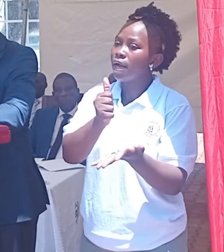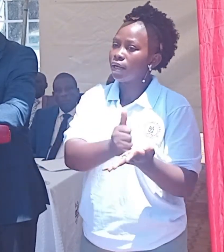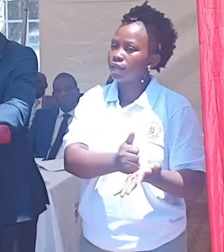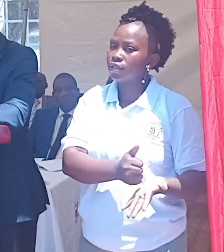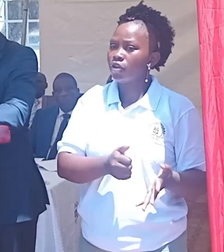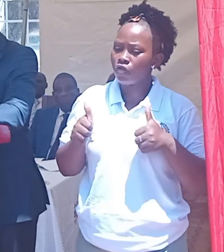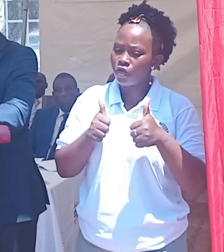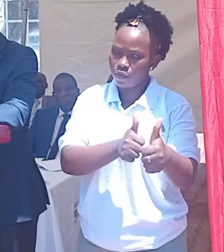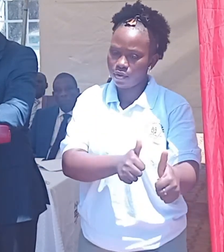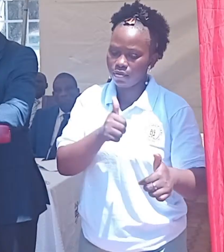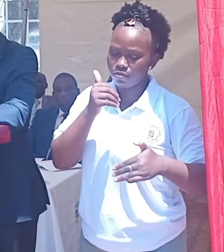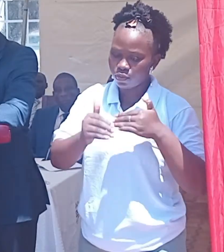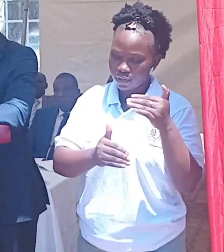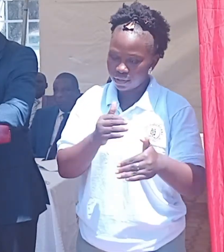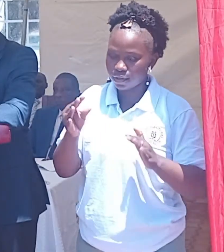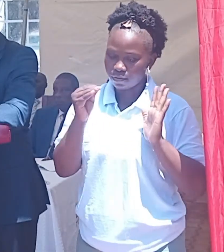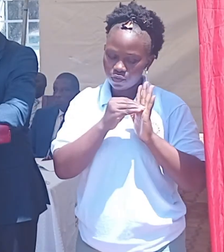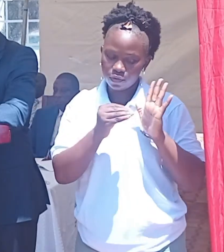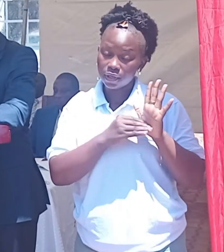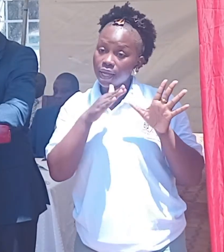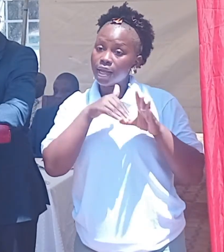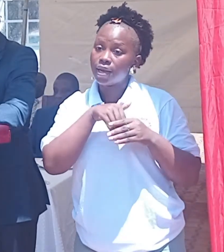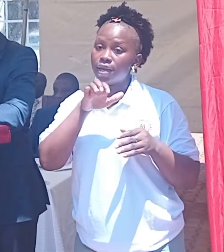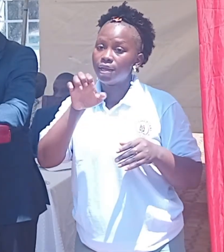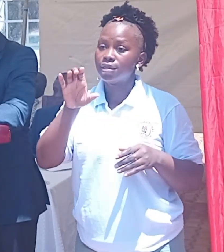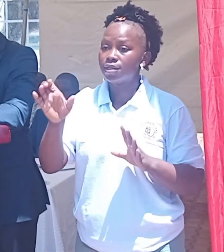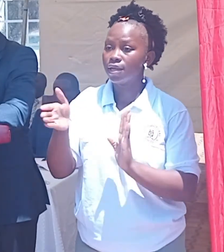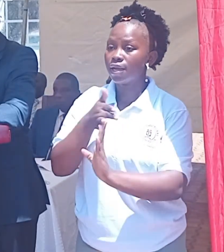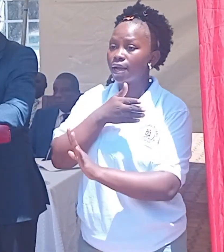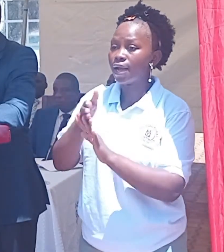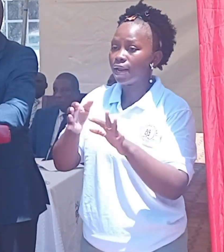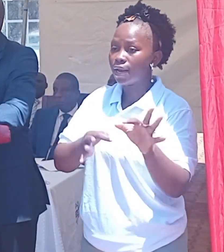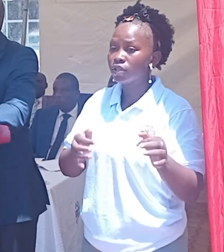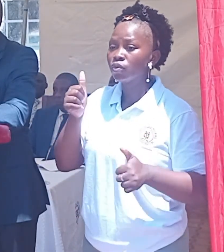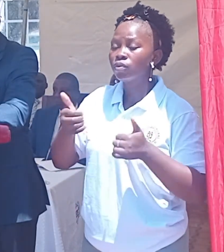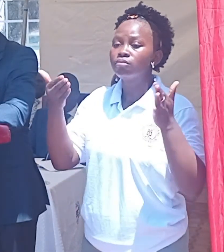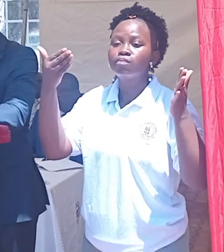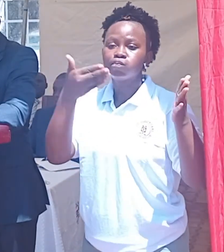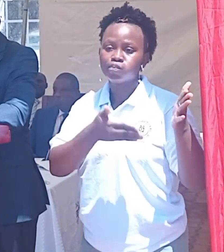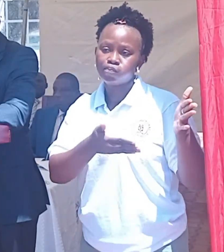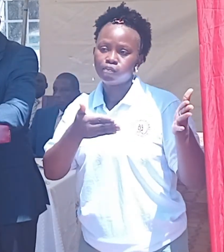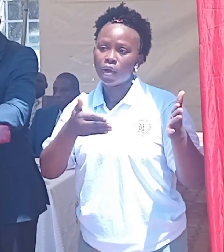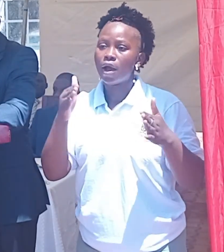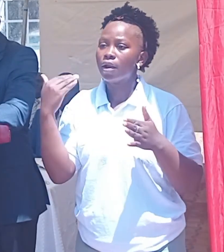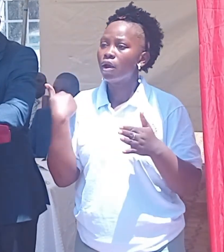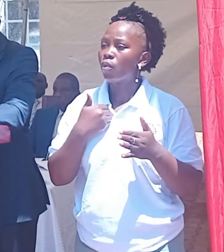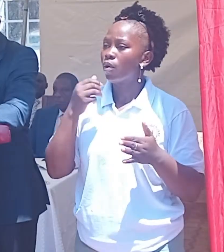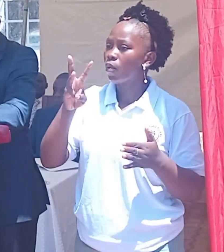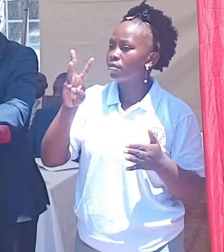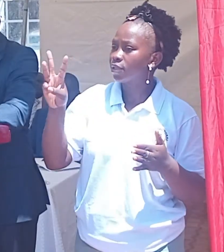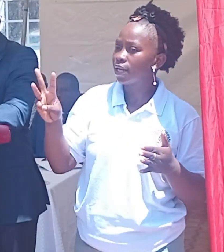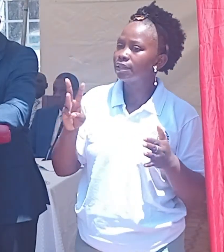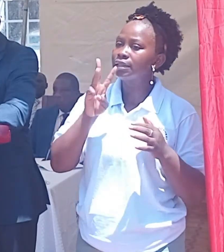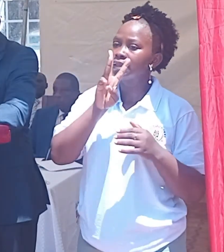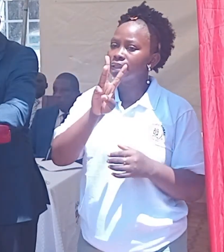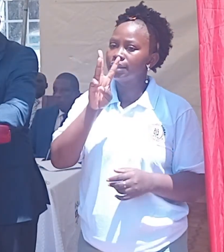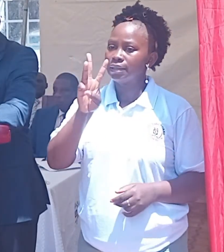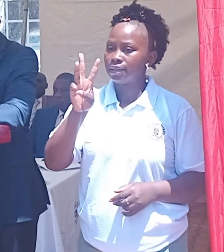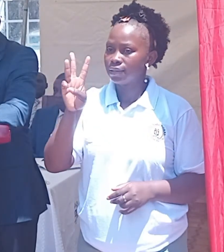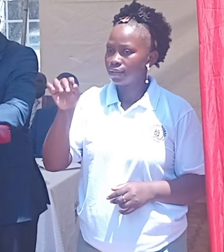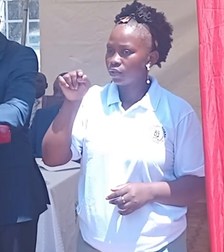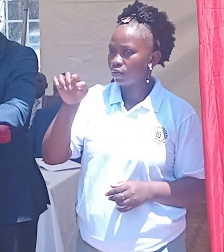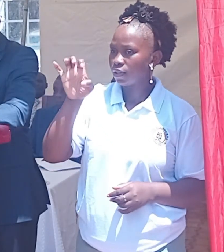the procedure outlined in the EC guidelines, which are available at our website,